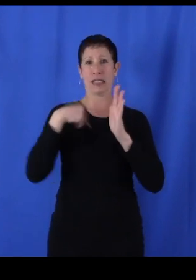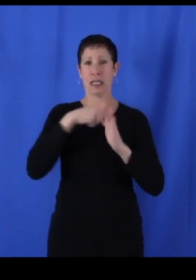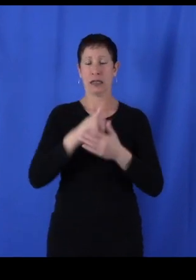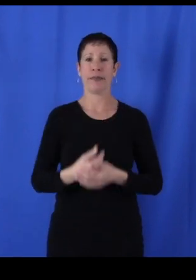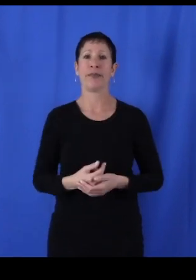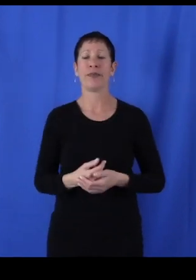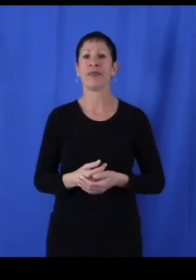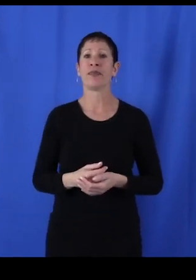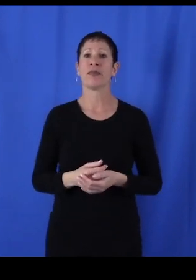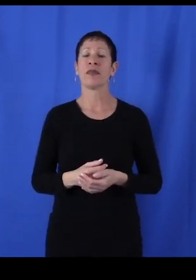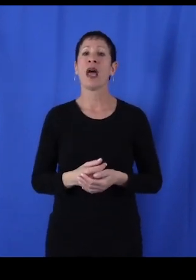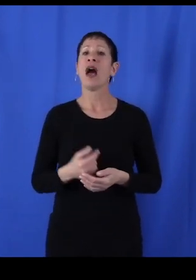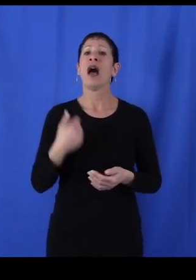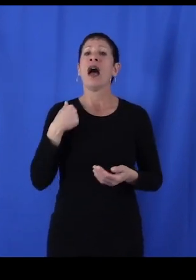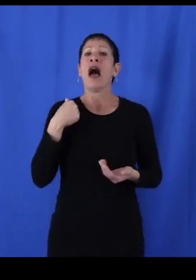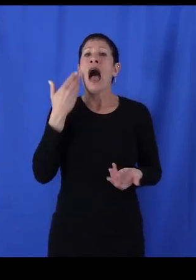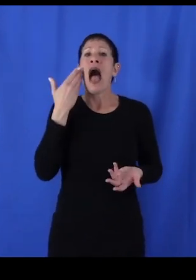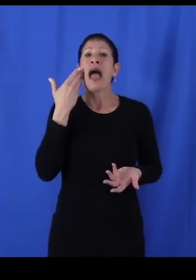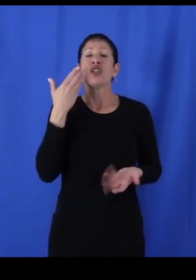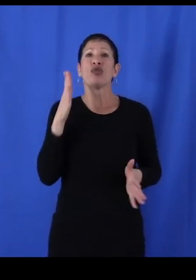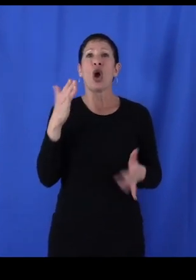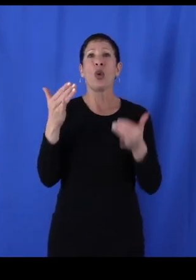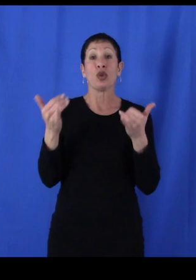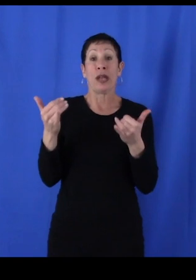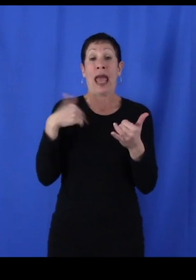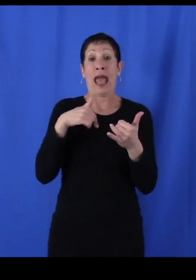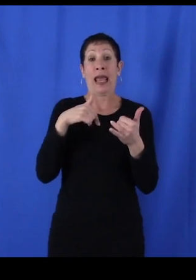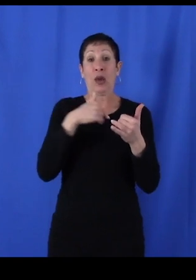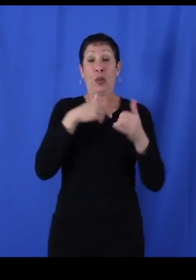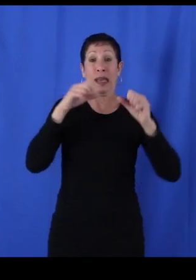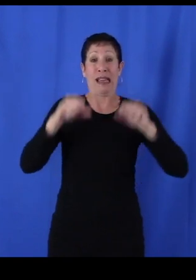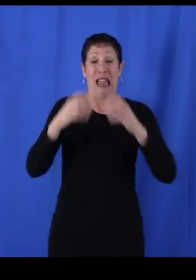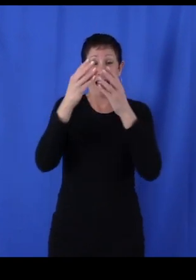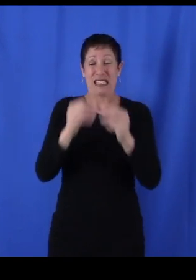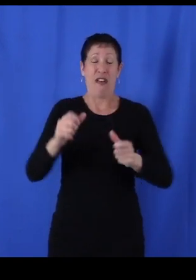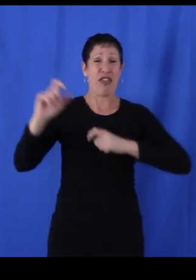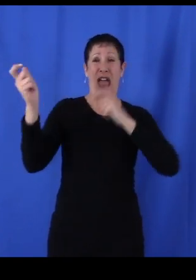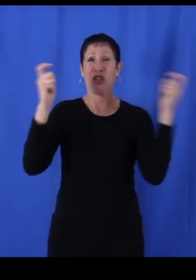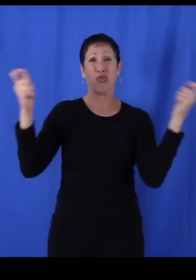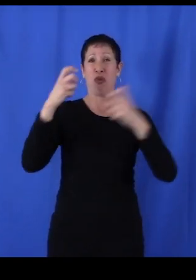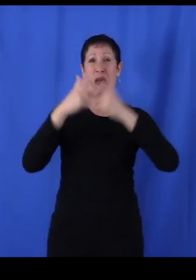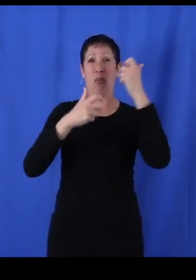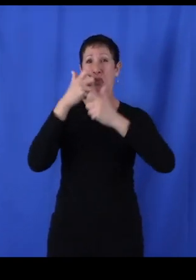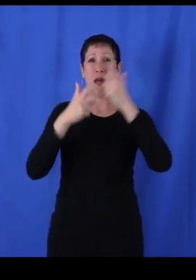So I don't know if we can solve tonight that great problem of contemporary